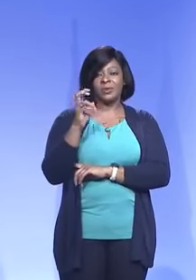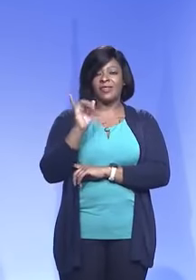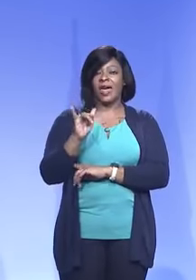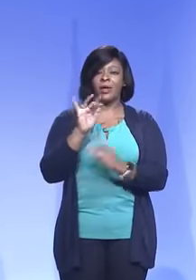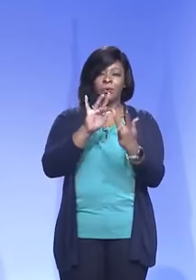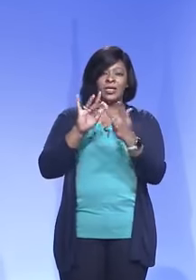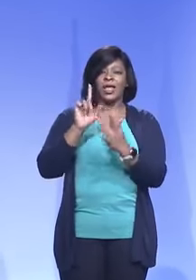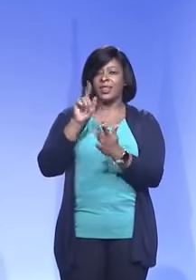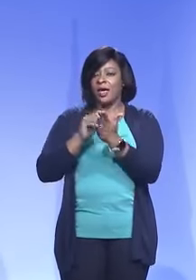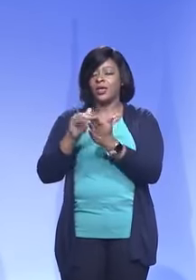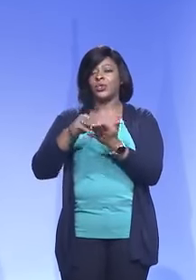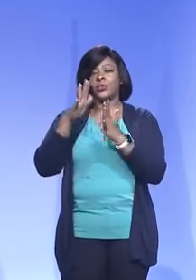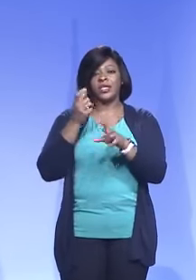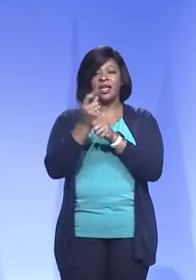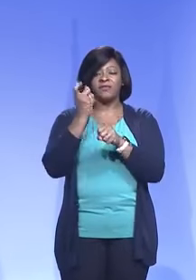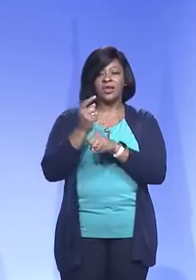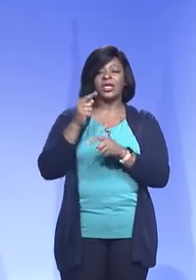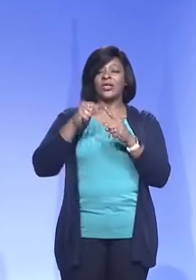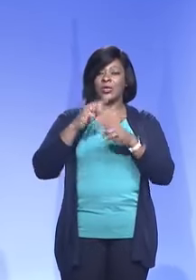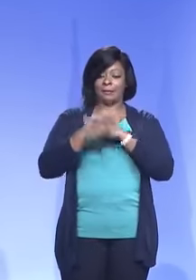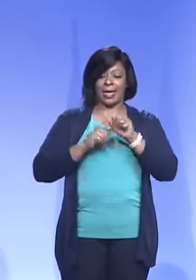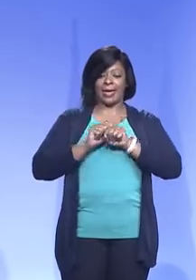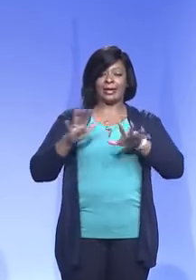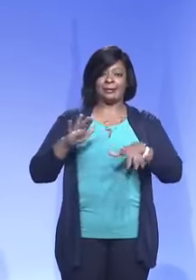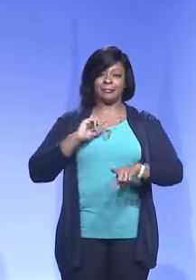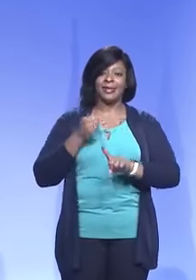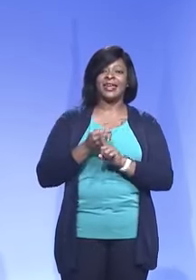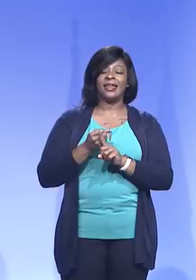reach thousands of students every year, and